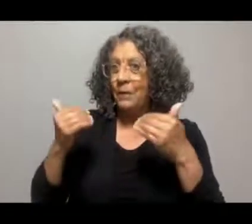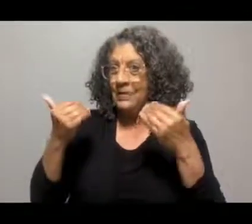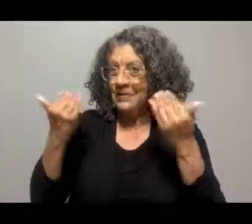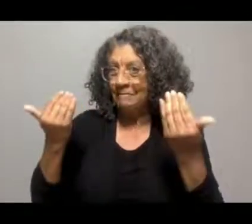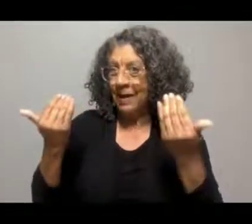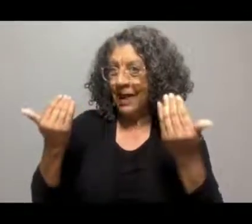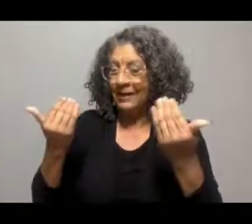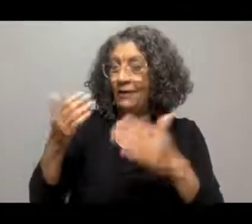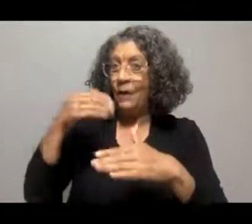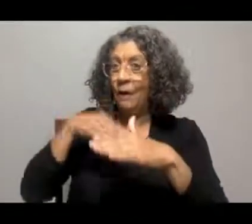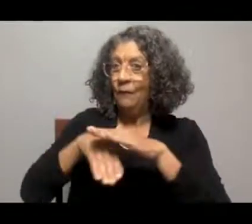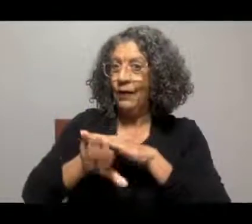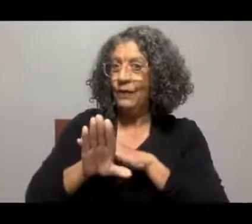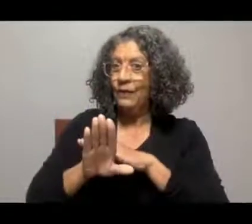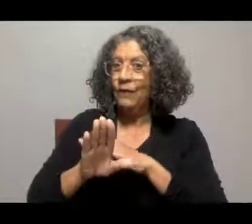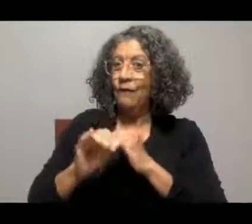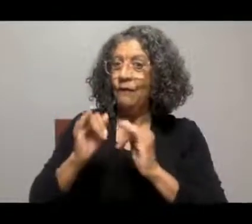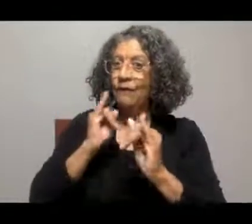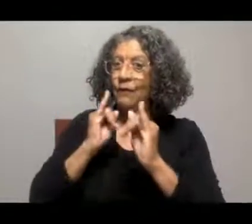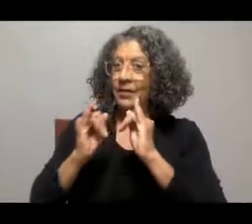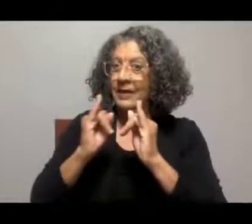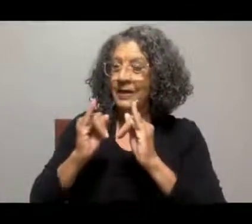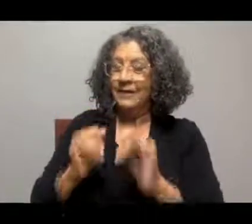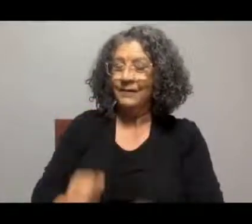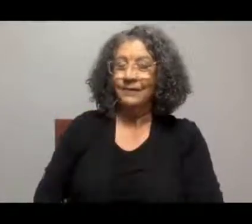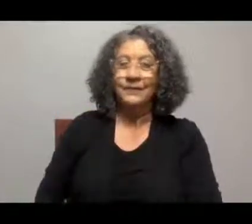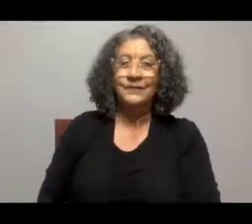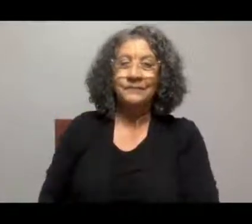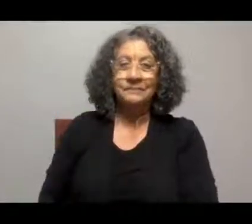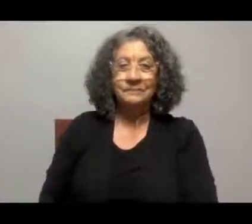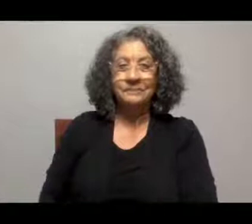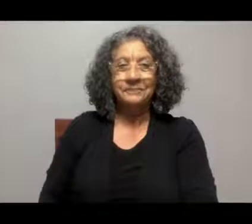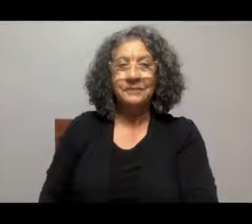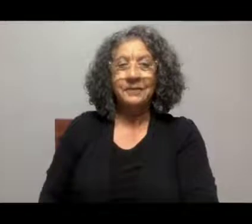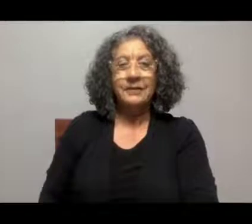Last thing, smile before you enter your interview.